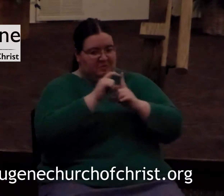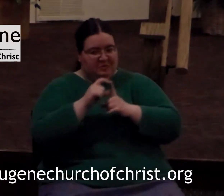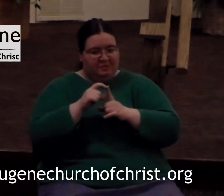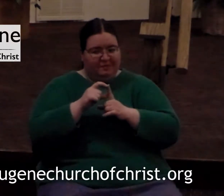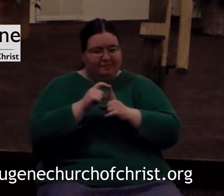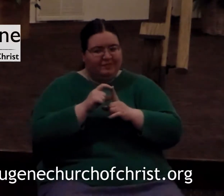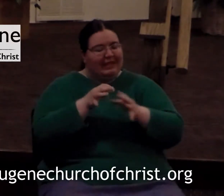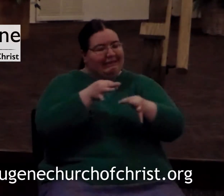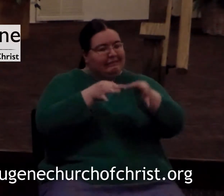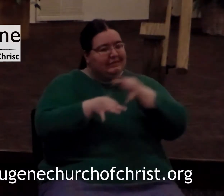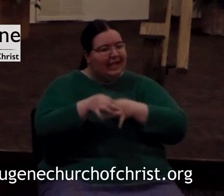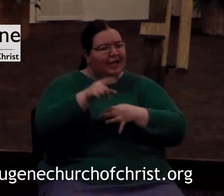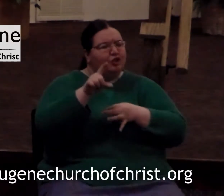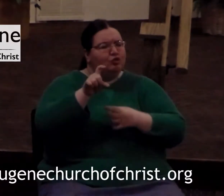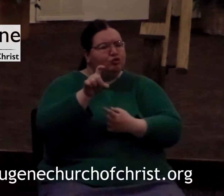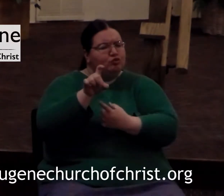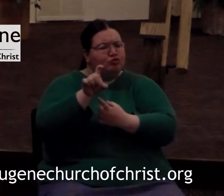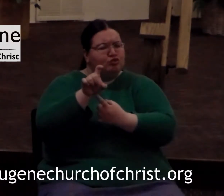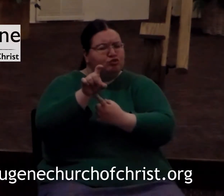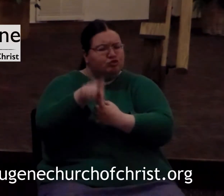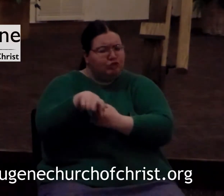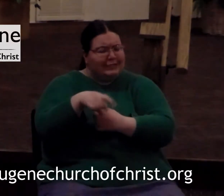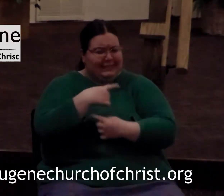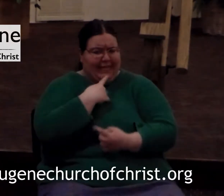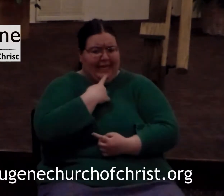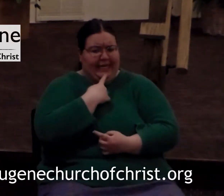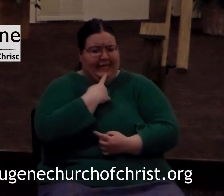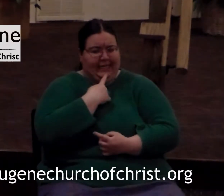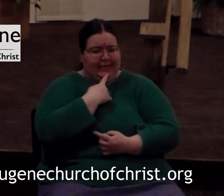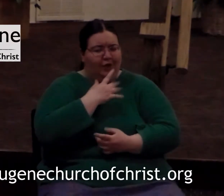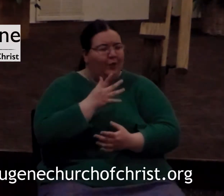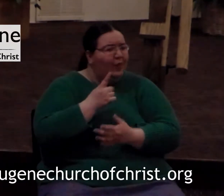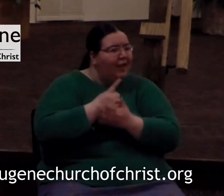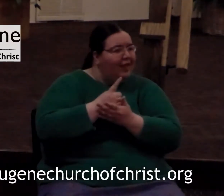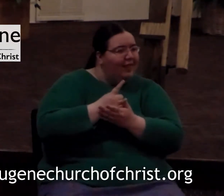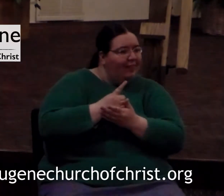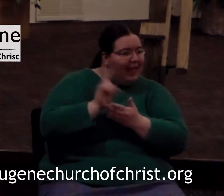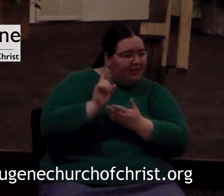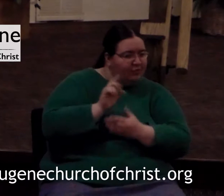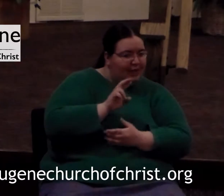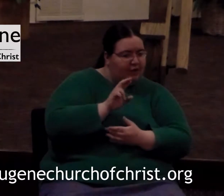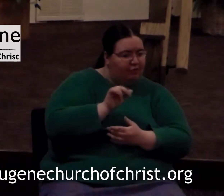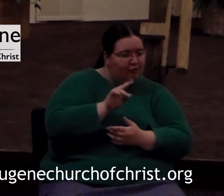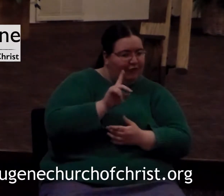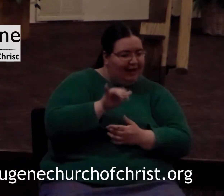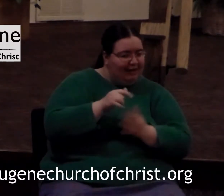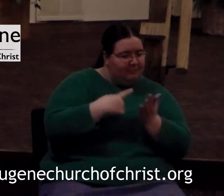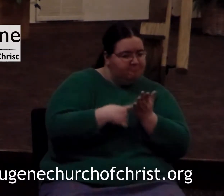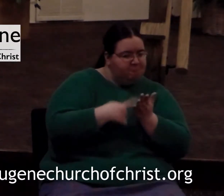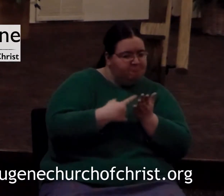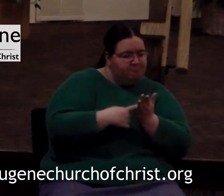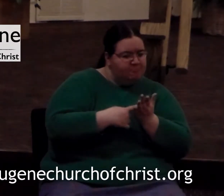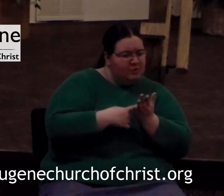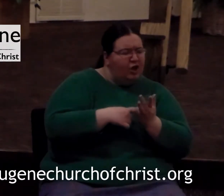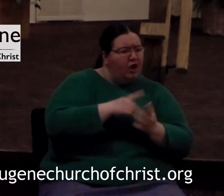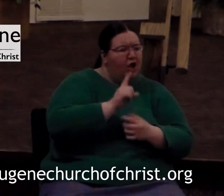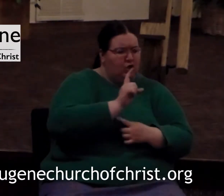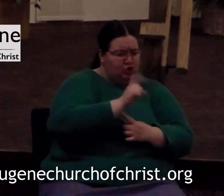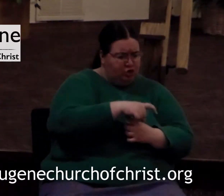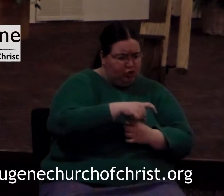week, especially during the Men's Day, but a little bit on Sunday too, I believe, he talked a lot about the ought tos. And the idea of there are things that we